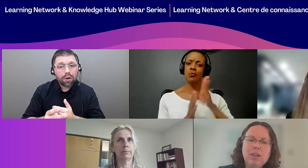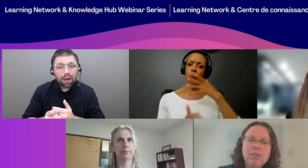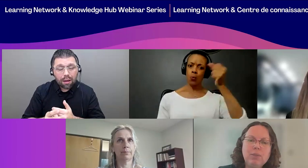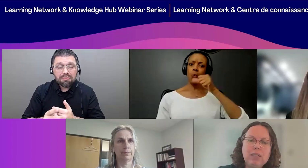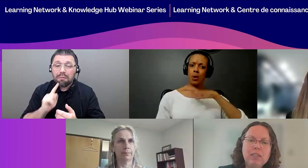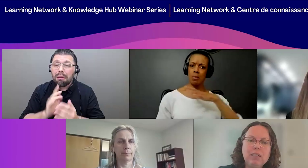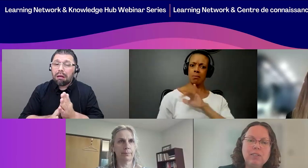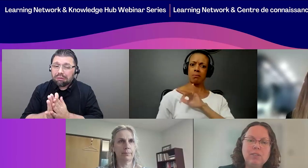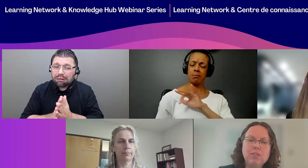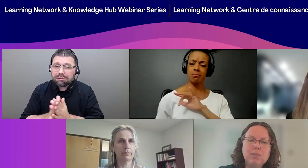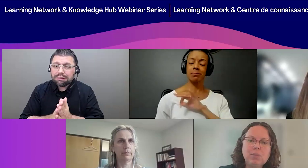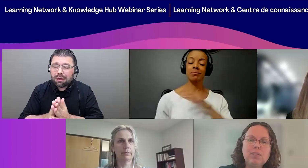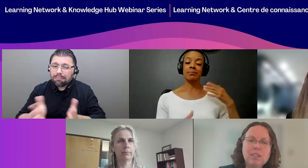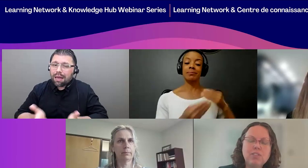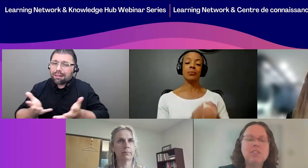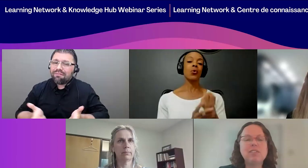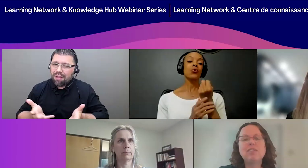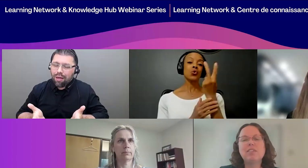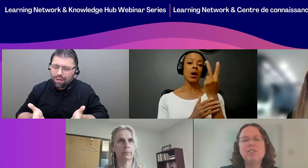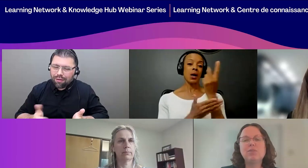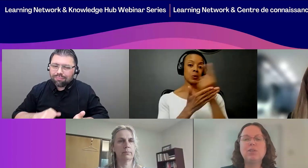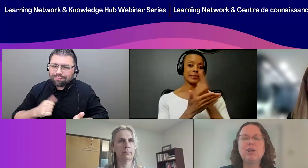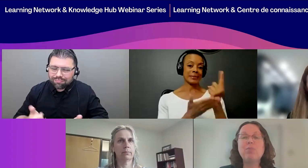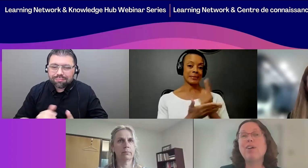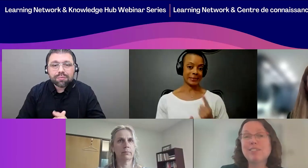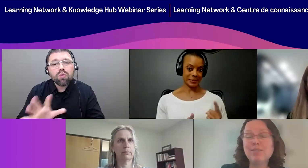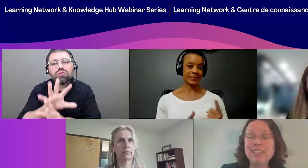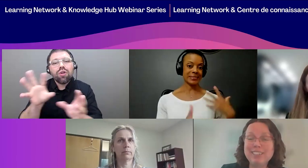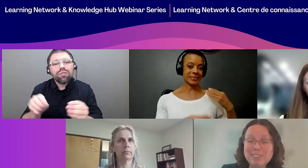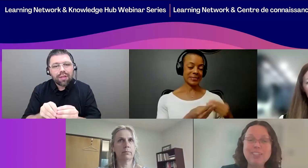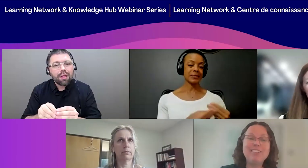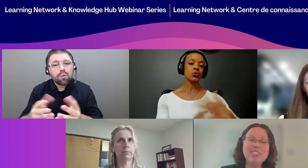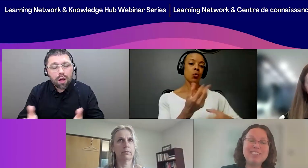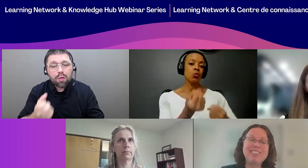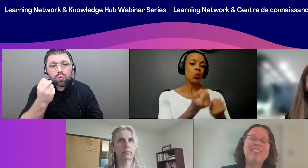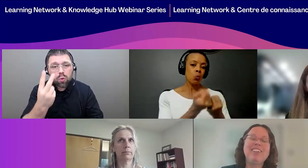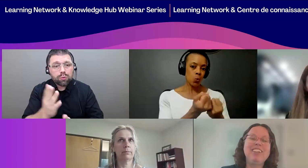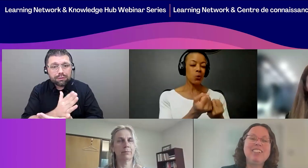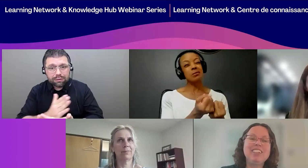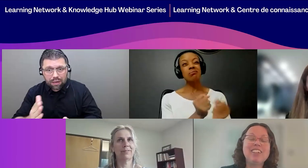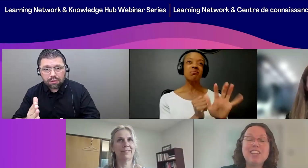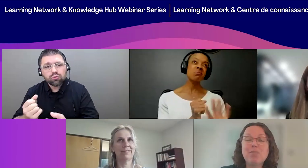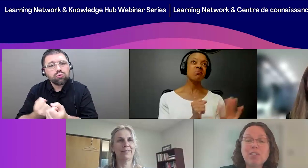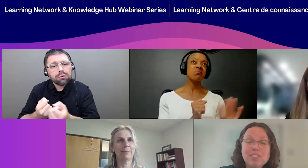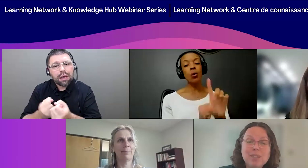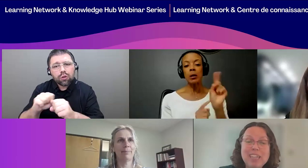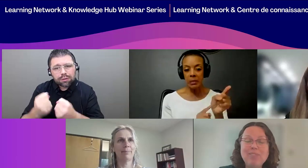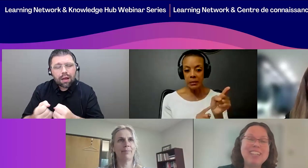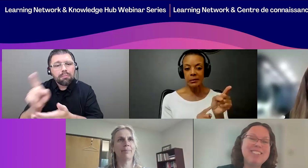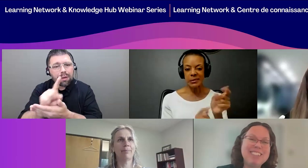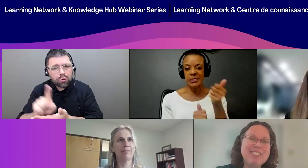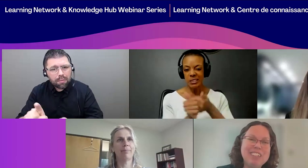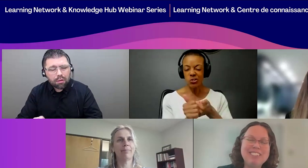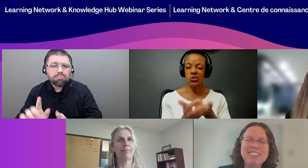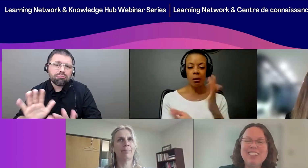it was 12 weekly social support sessions, and these were approximately 20 minutes. And like I say